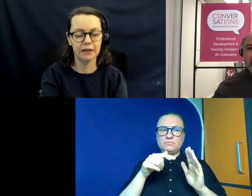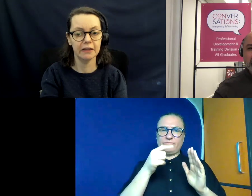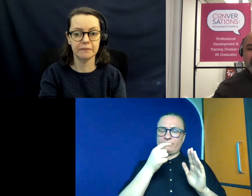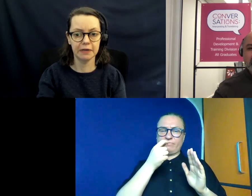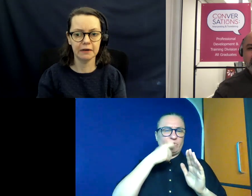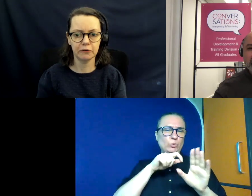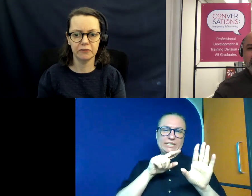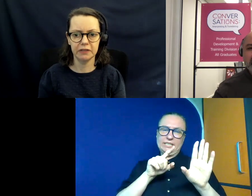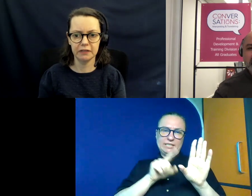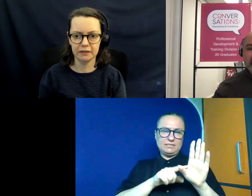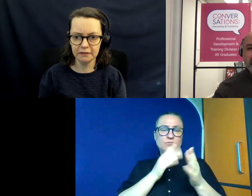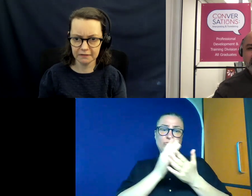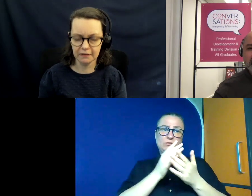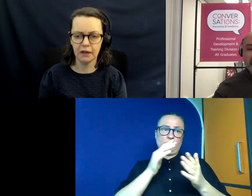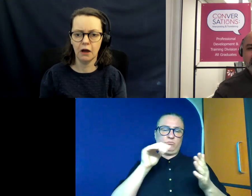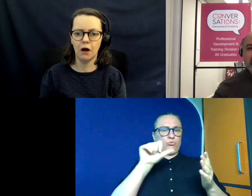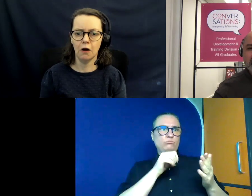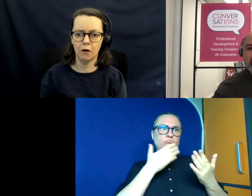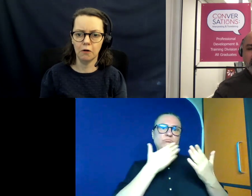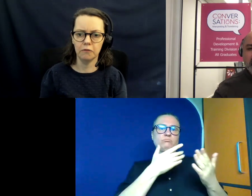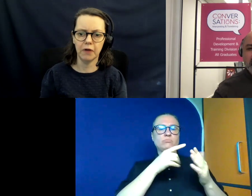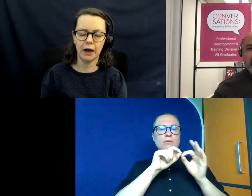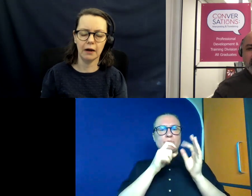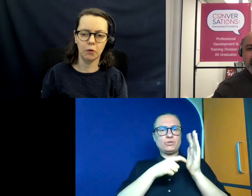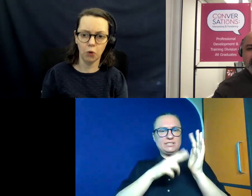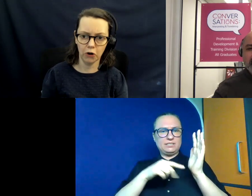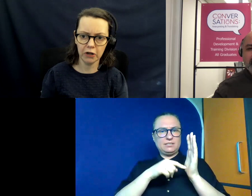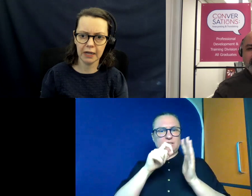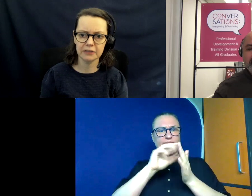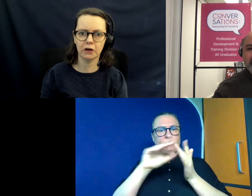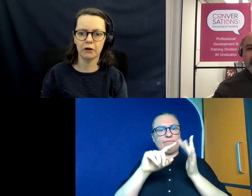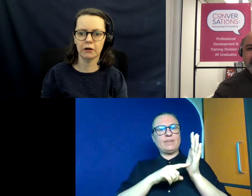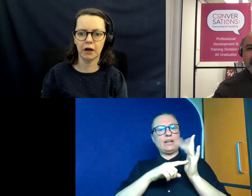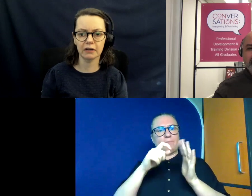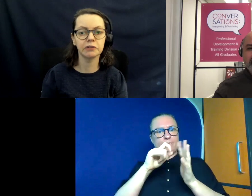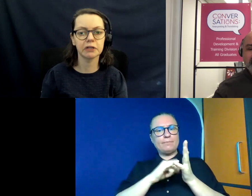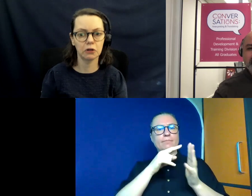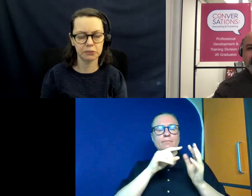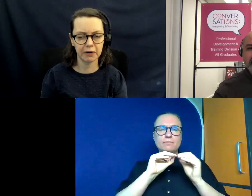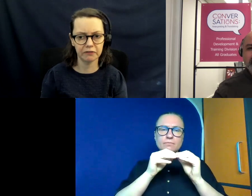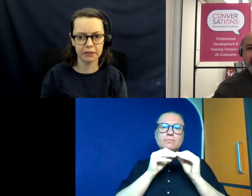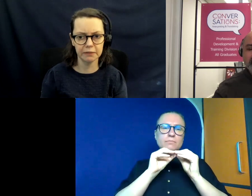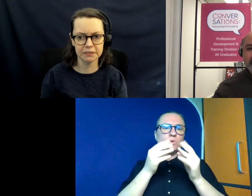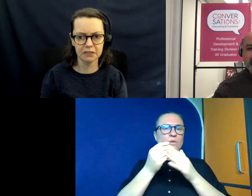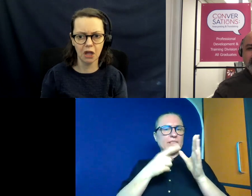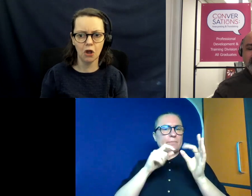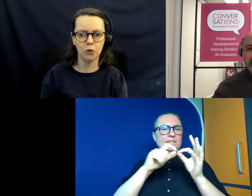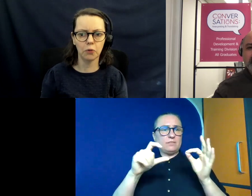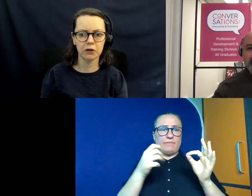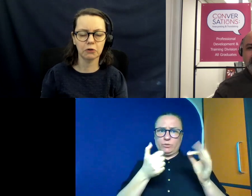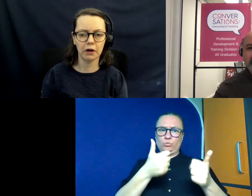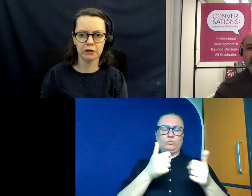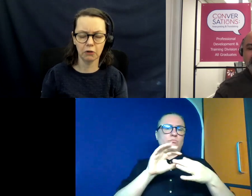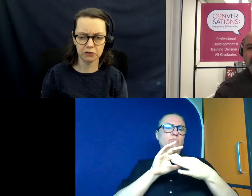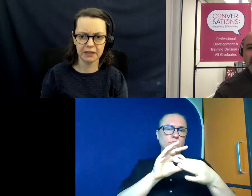Yeah, it's been a number of years of work. So I'd like to acknowledge Brent Phillips, who